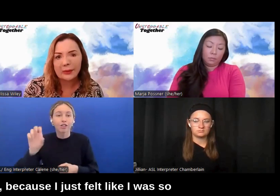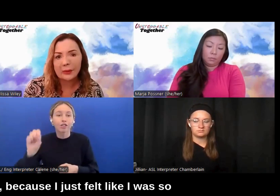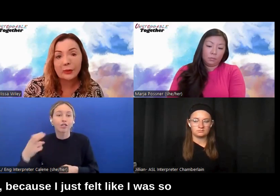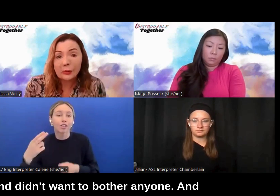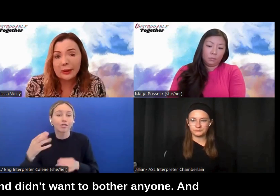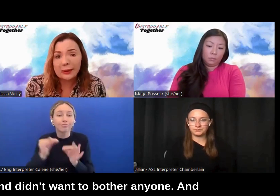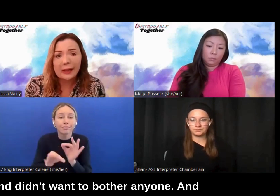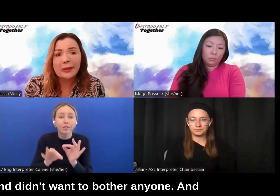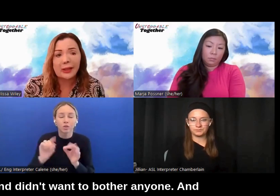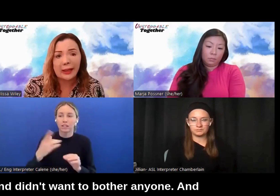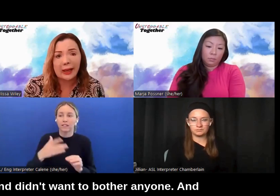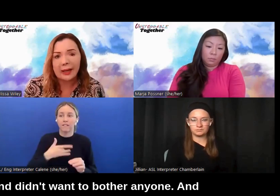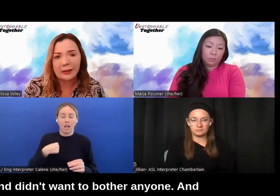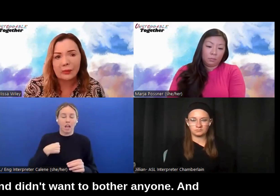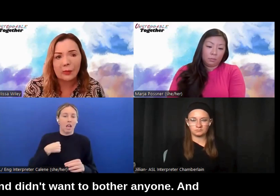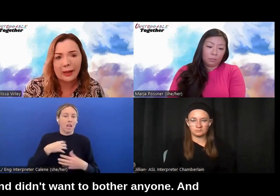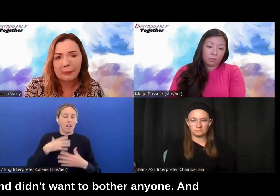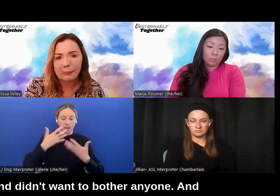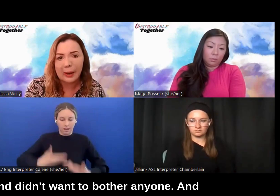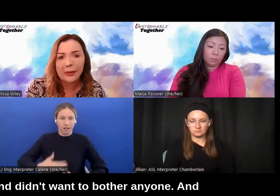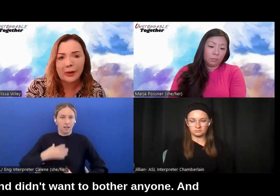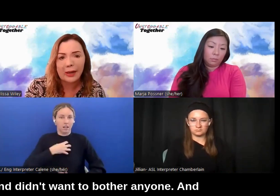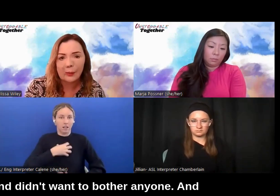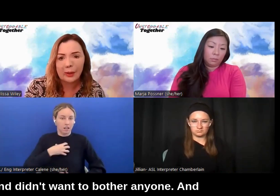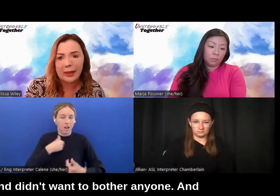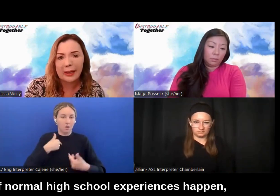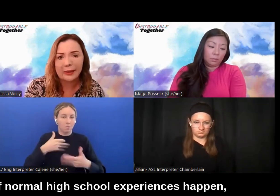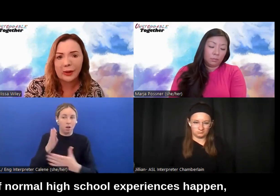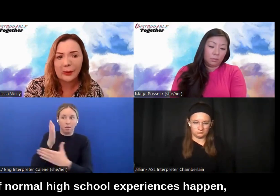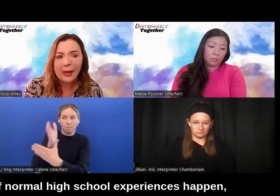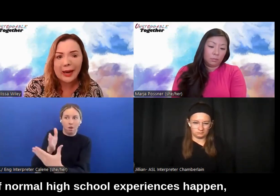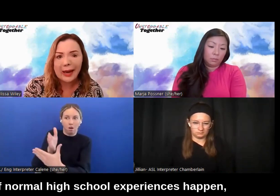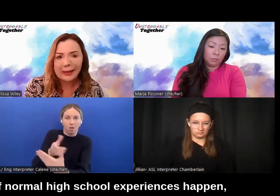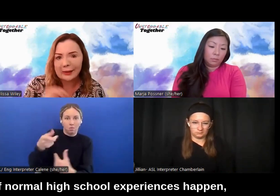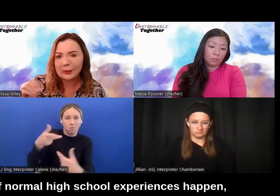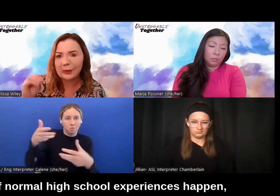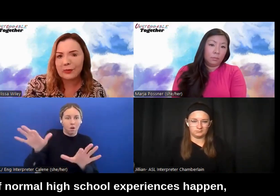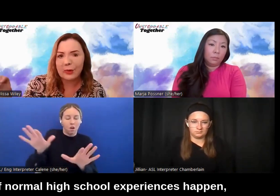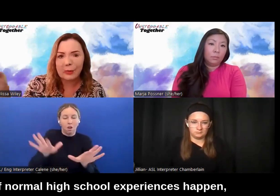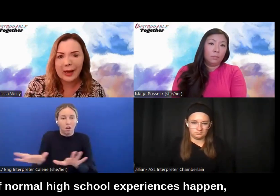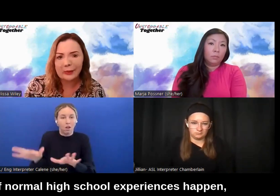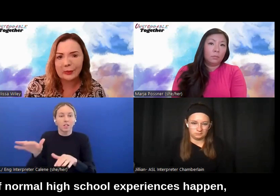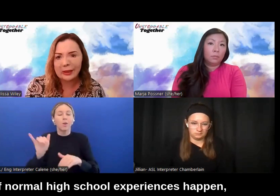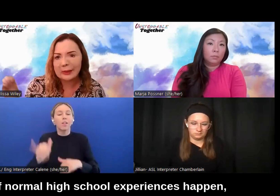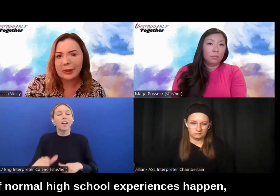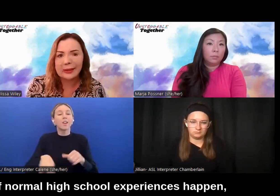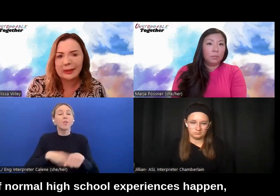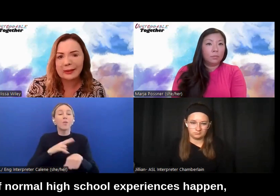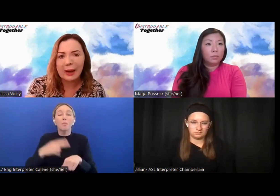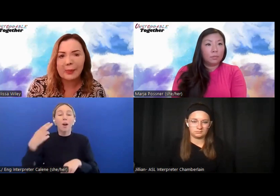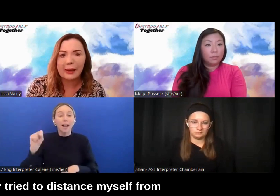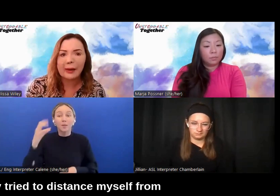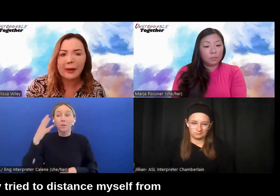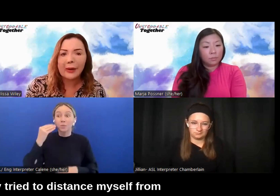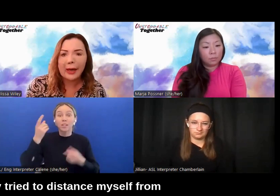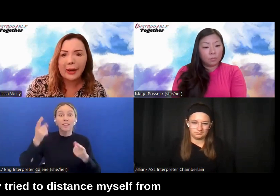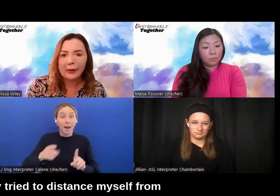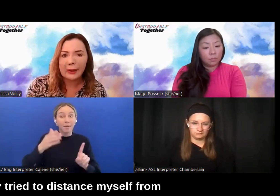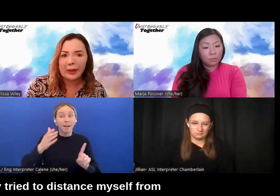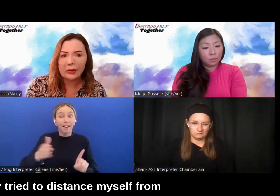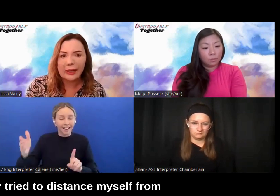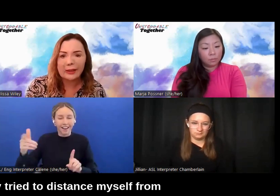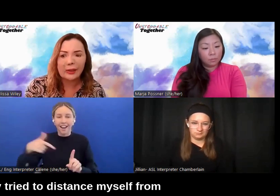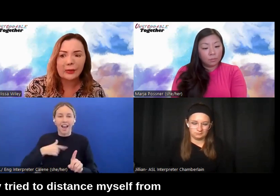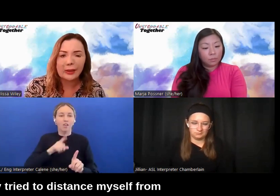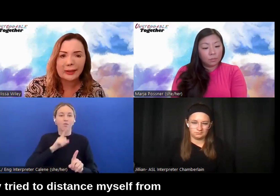I was so disgusting and I didn't want to bother anyone. And so as these sort of normal high school experiences happen, I